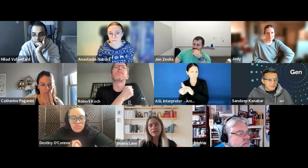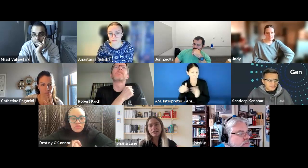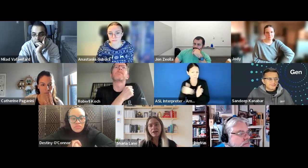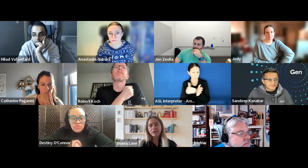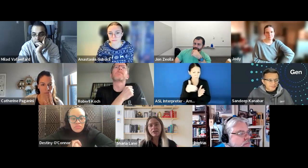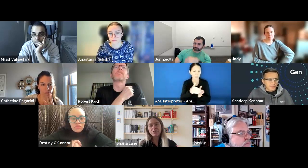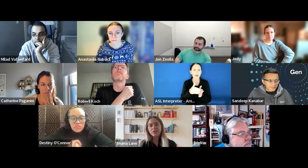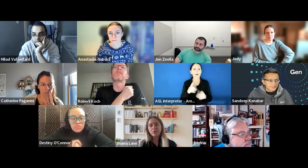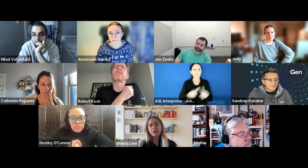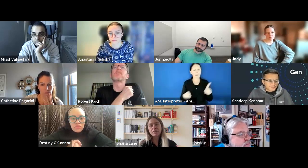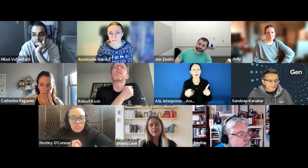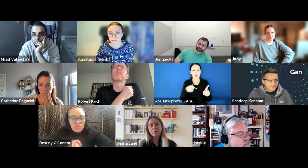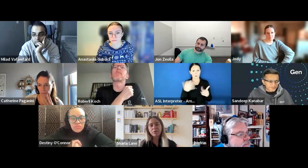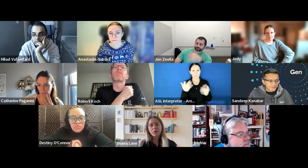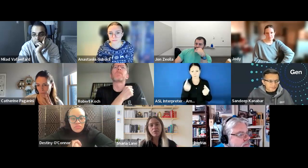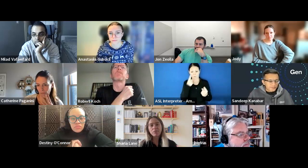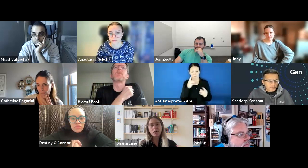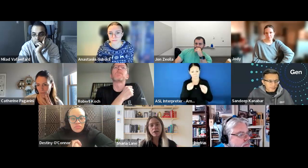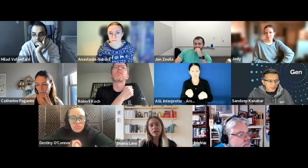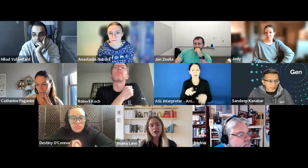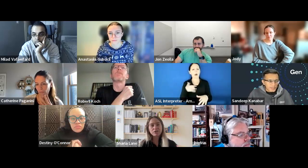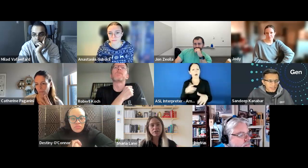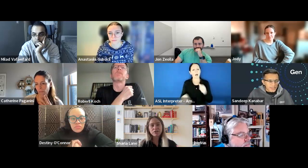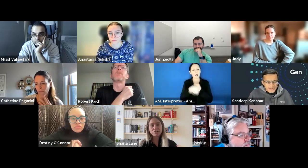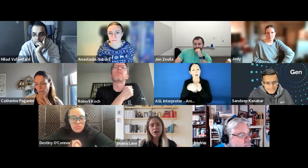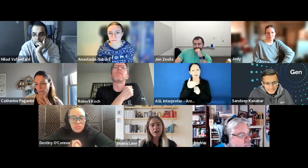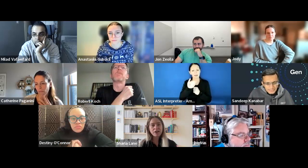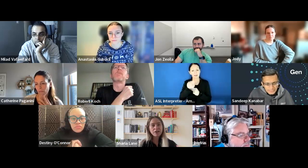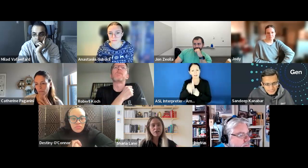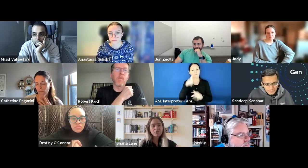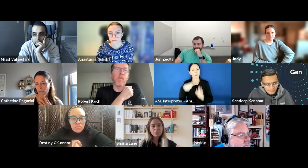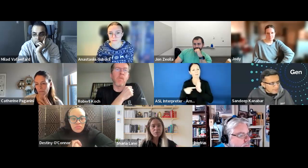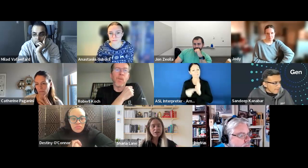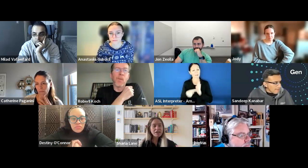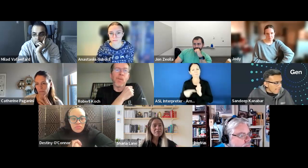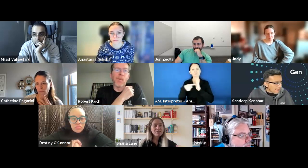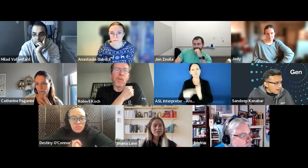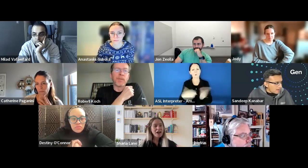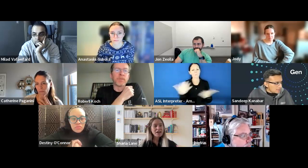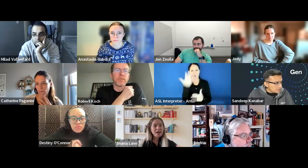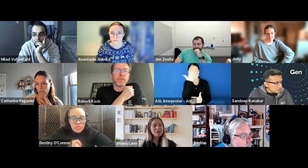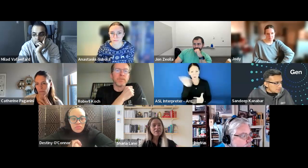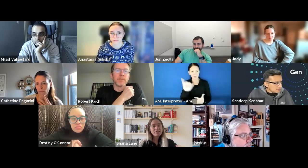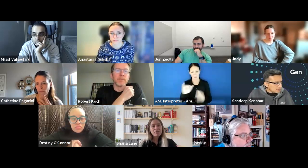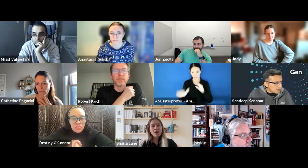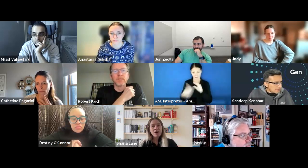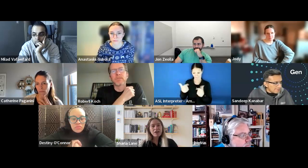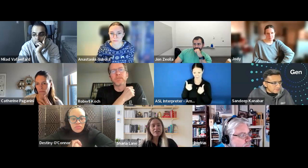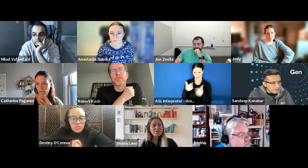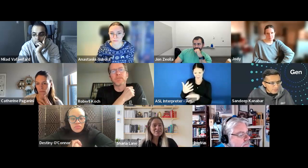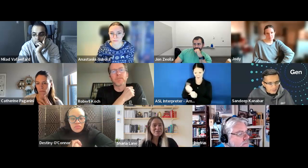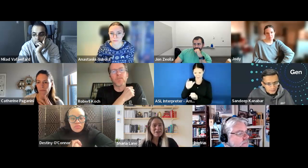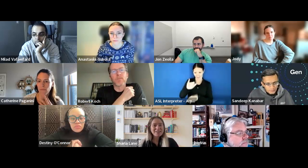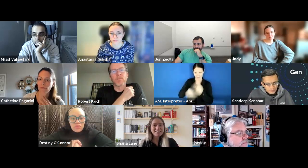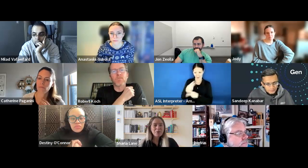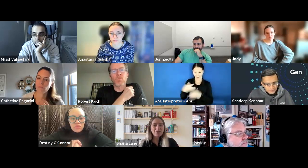here is I linked to an example of what it actually looks like in the emails that I get. And